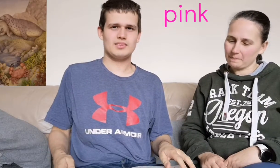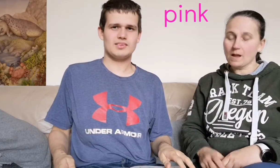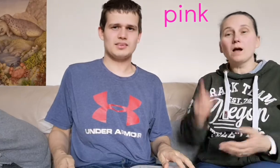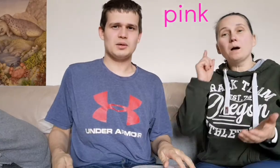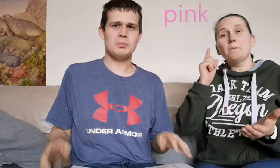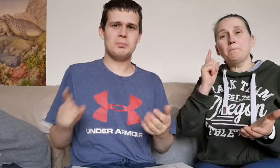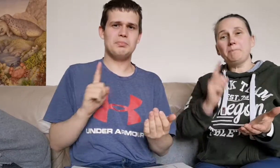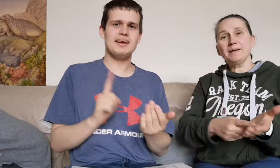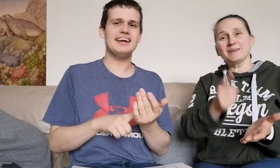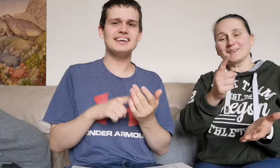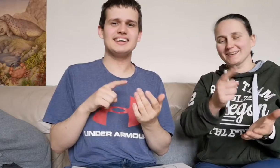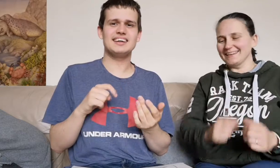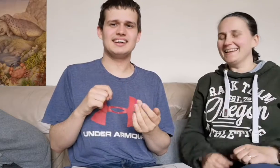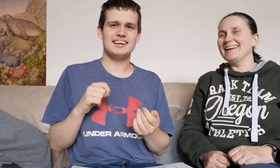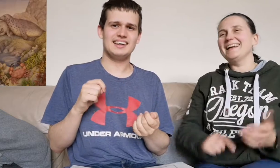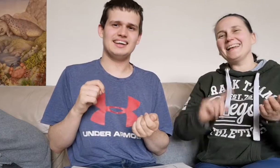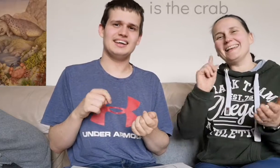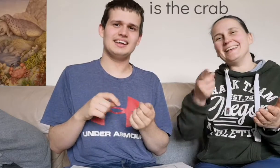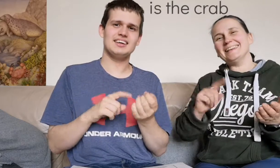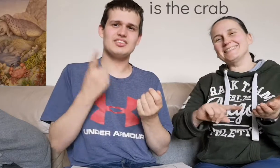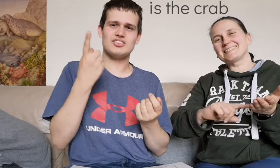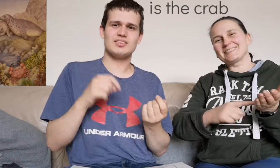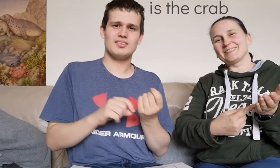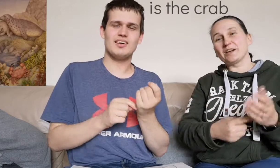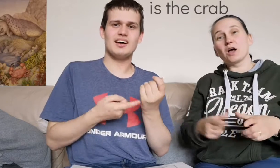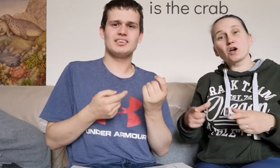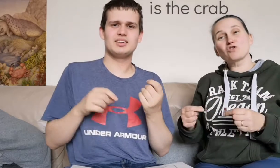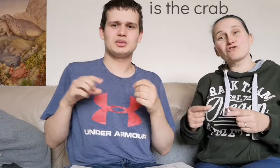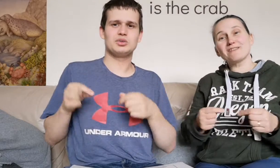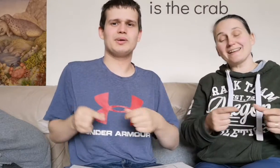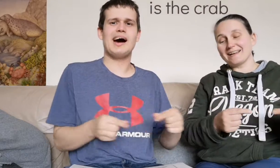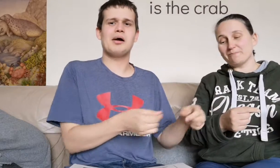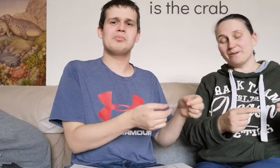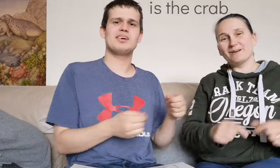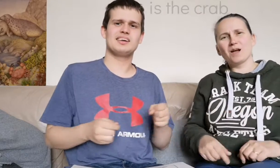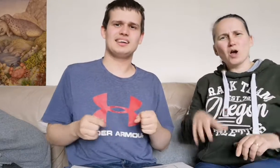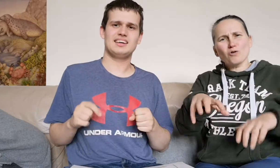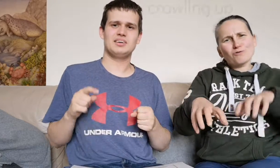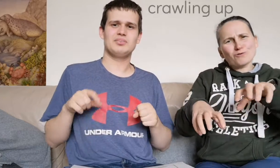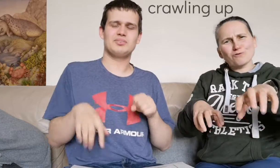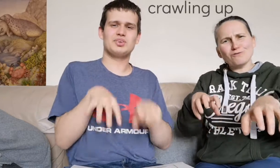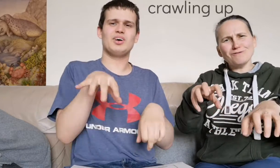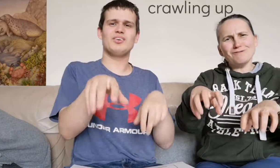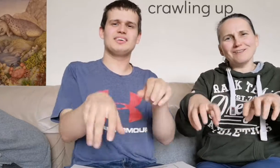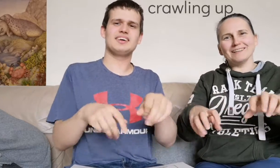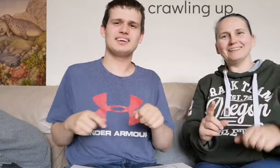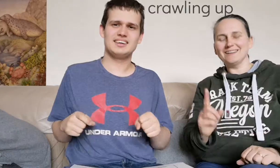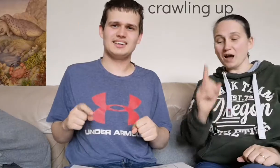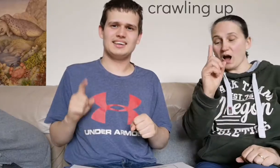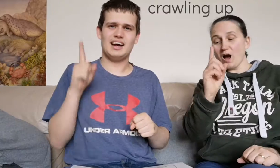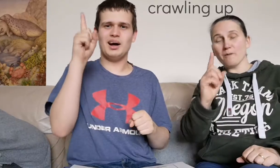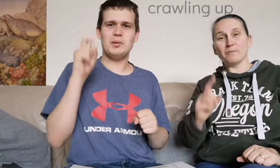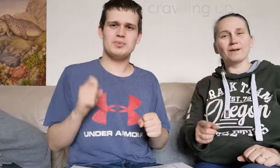Pink is the crab. Crawling up.